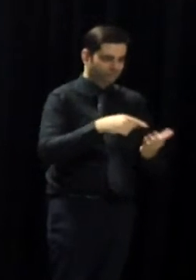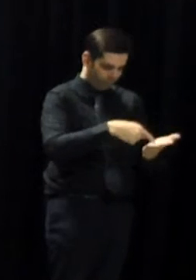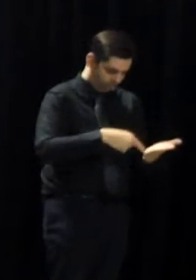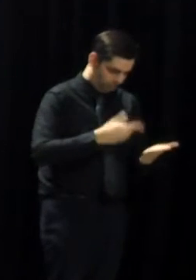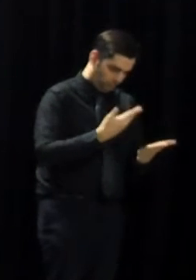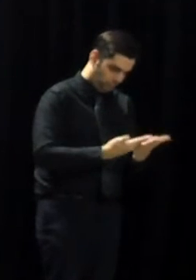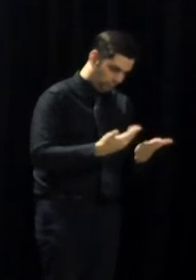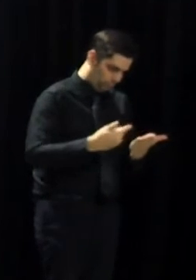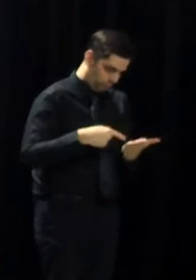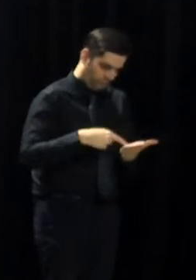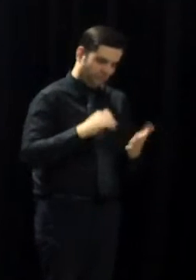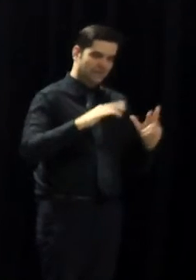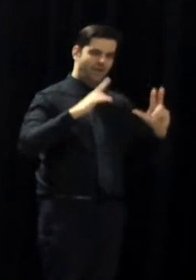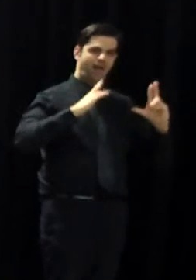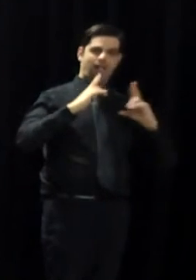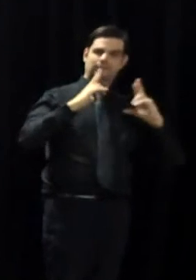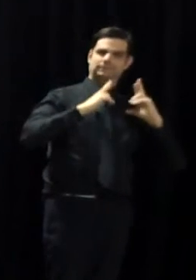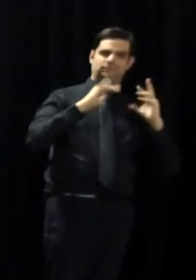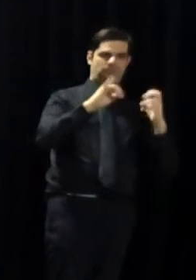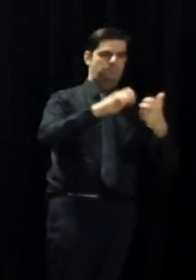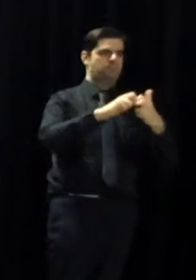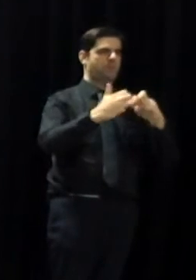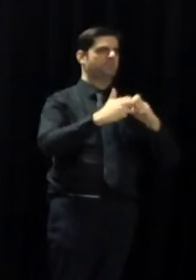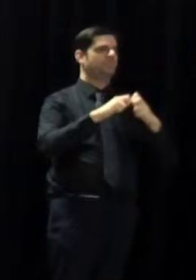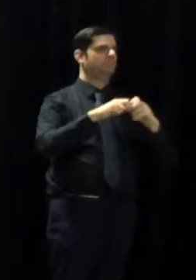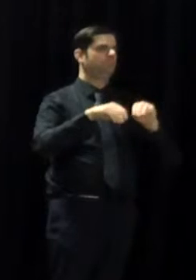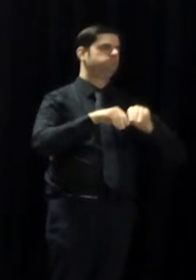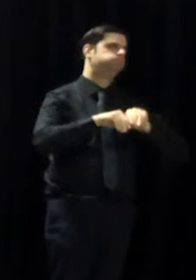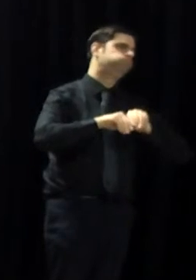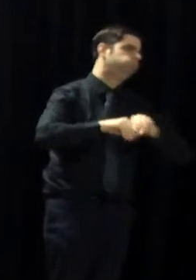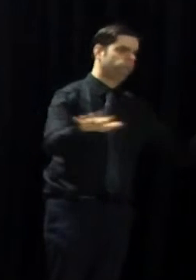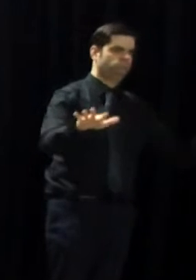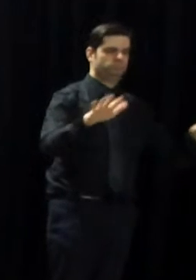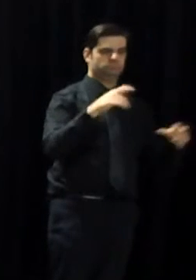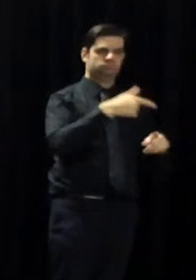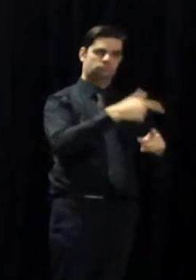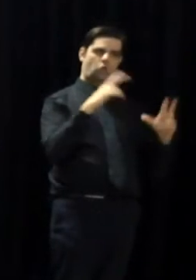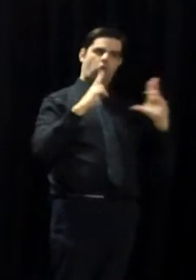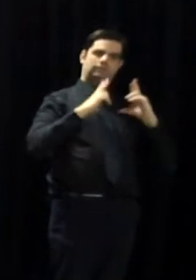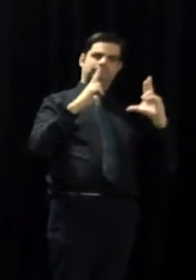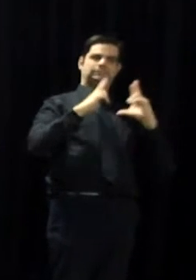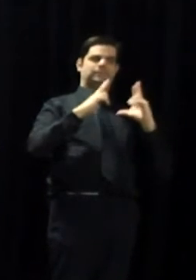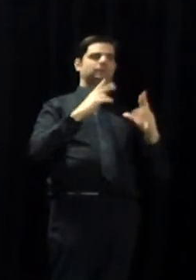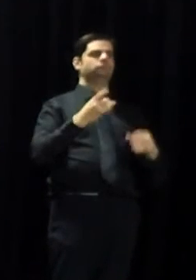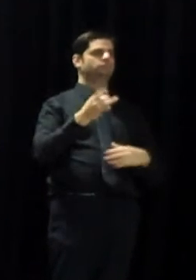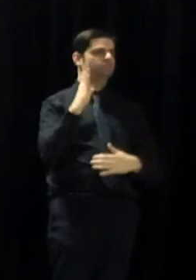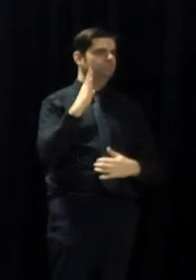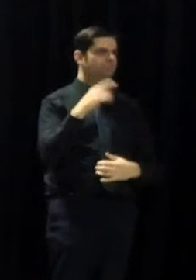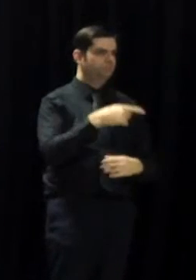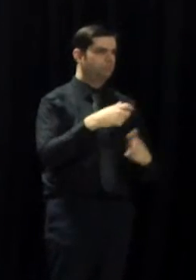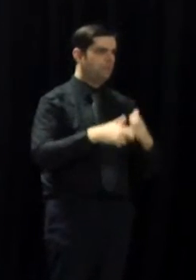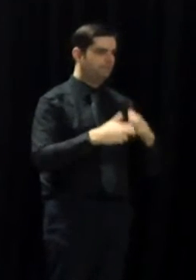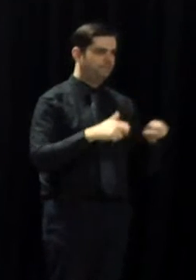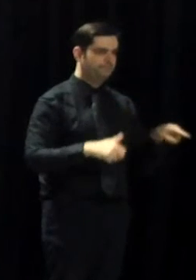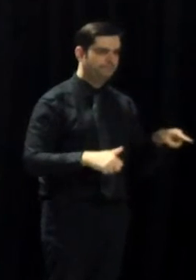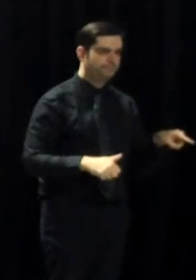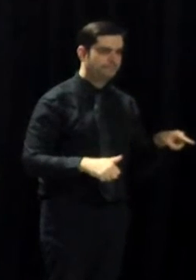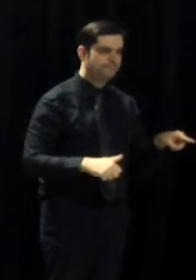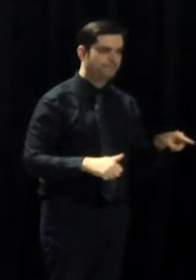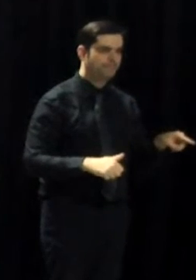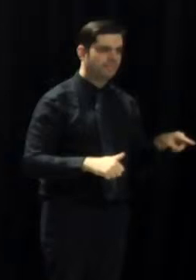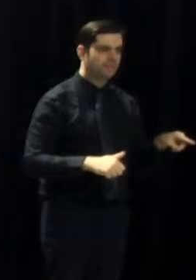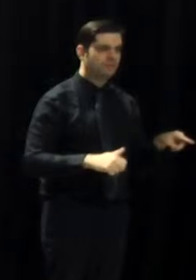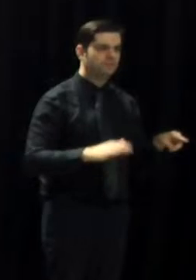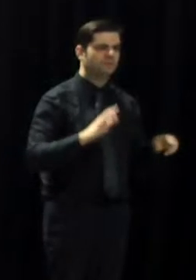Well, Thanksgiving led to 460 cases in a day here. Now we're on the downward trajectory, right? Our